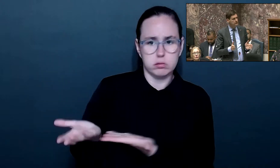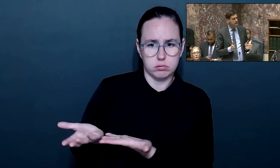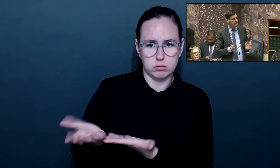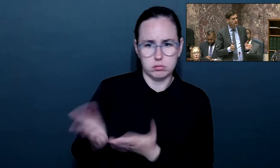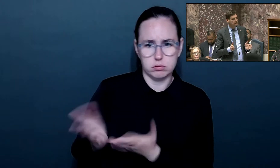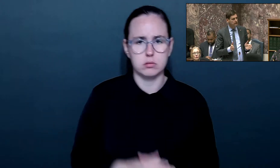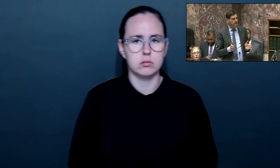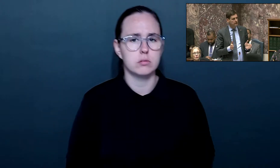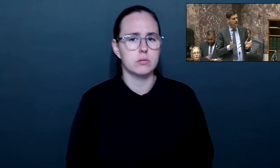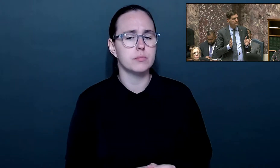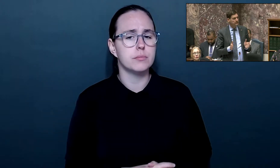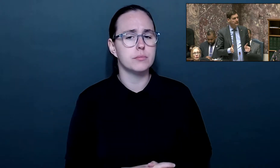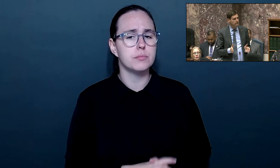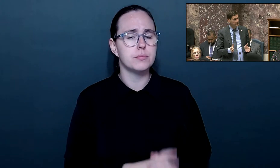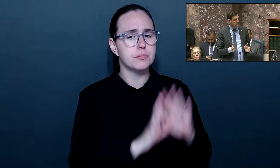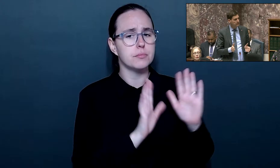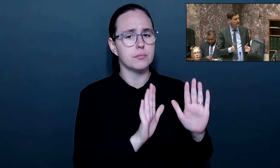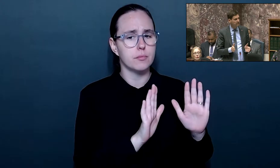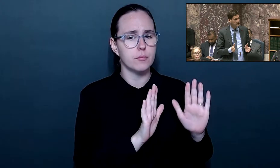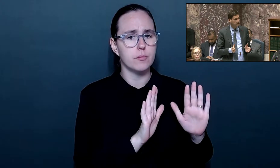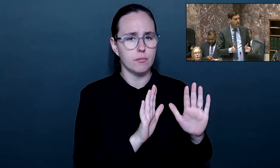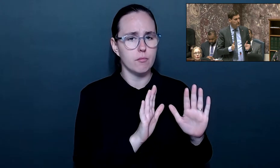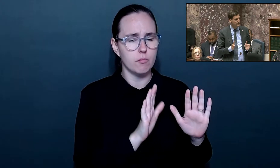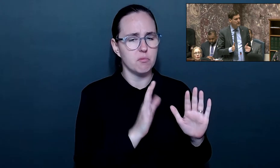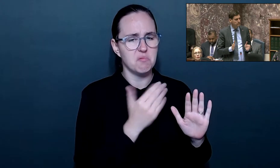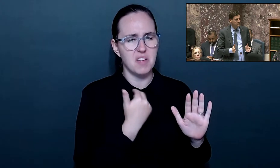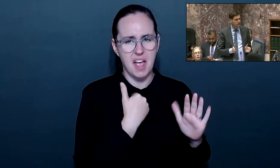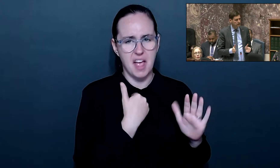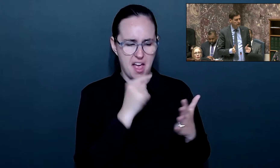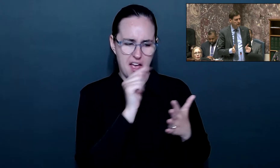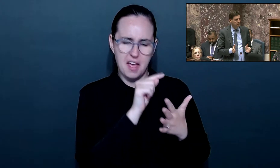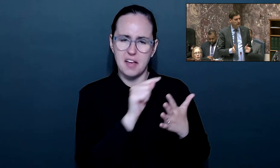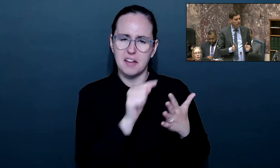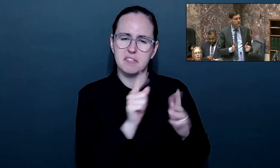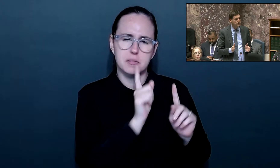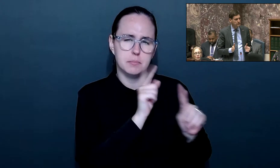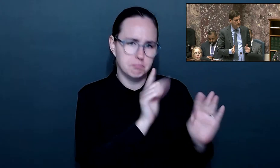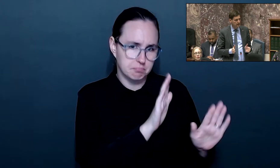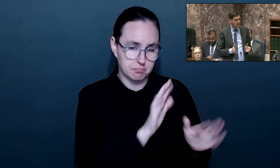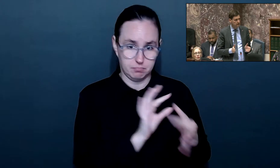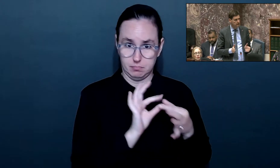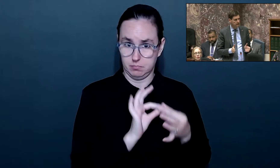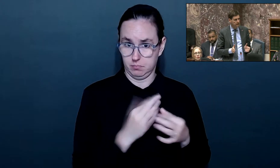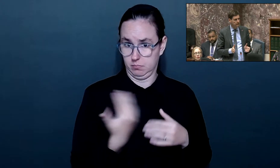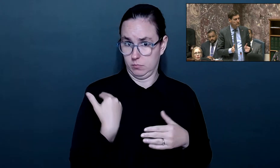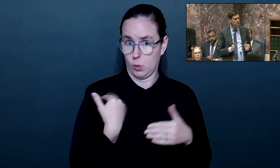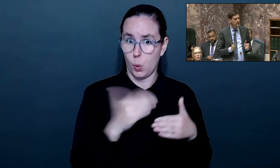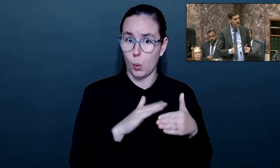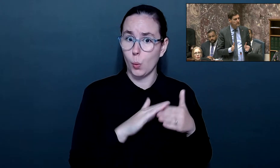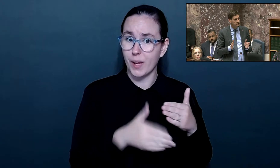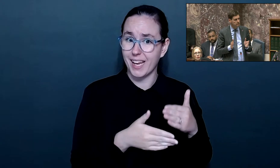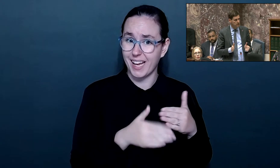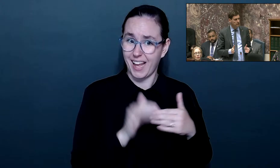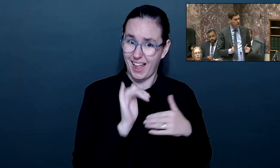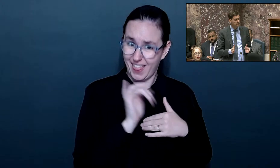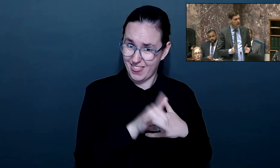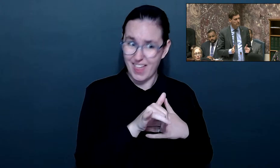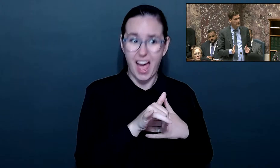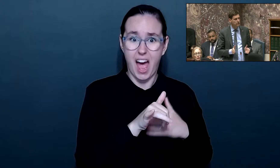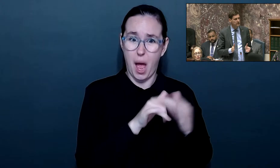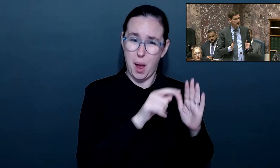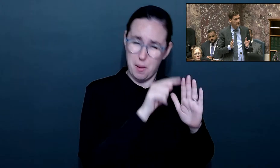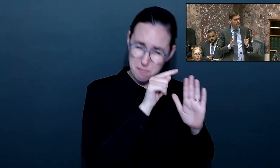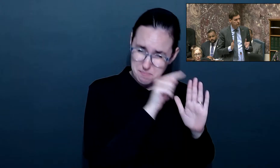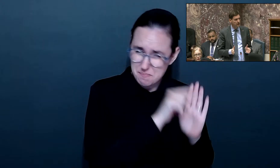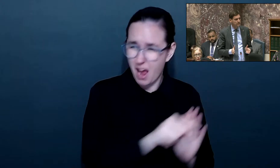to the incident at the Lapu Lapu Day Festival, the mass murder, it was just that. It was a mass murder by a